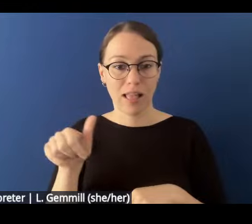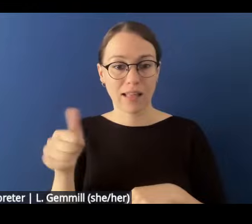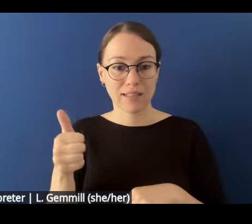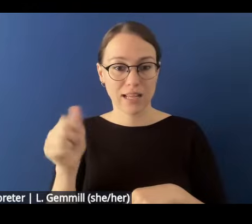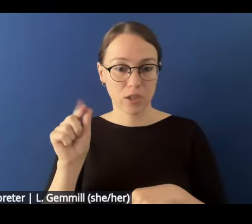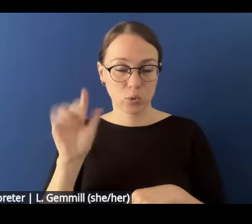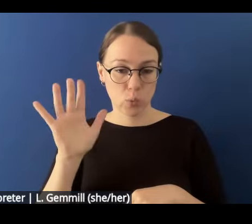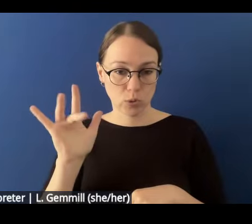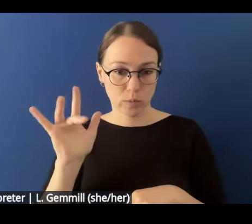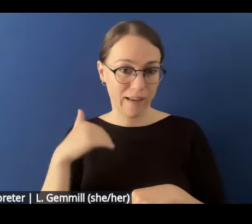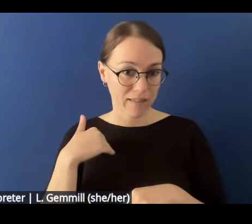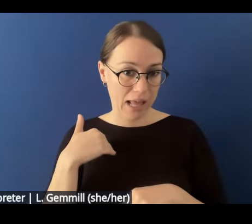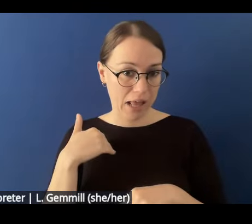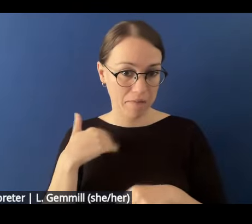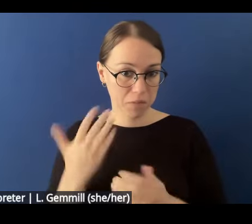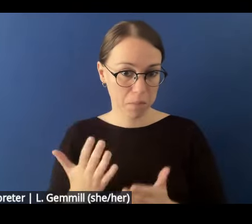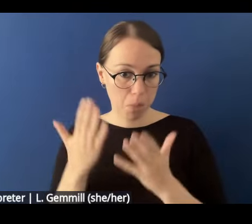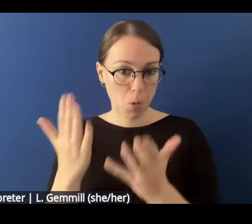Do I have a motion? So moved.